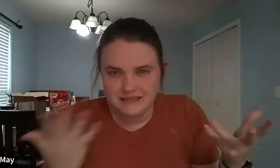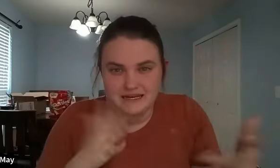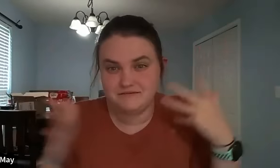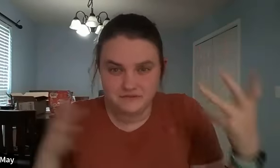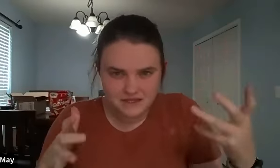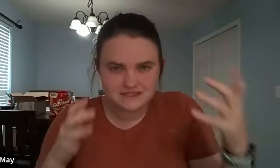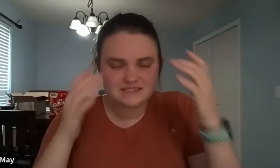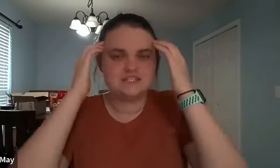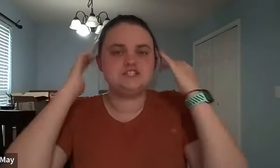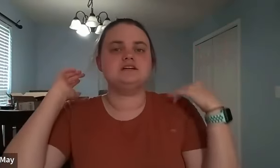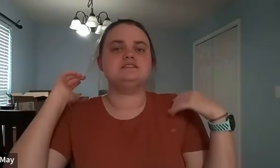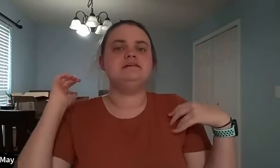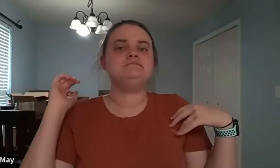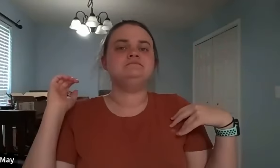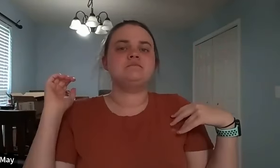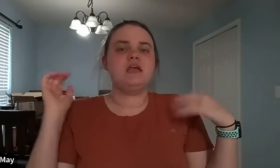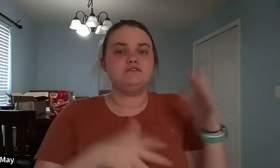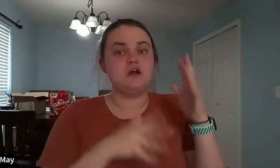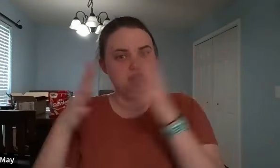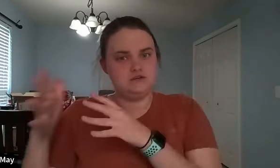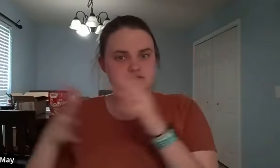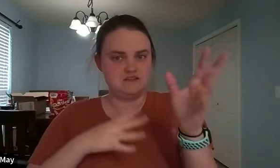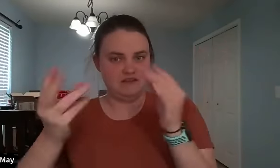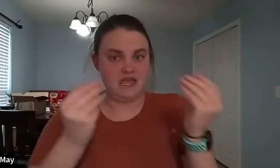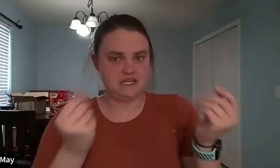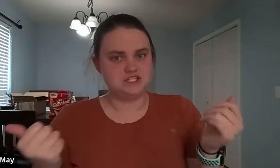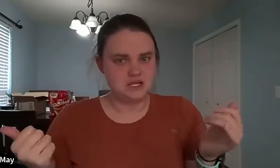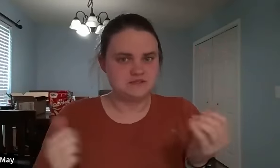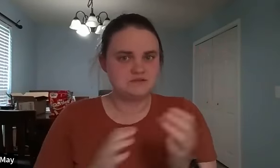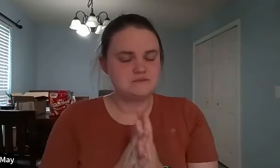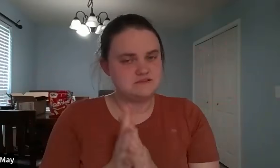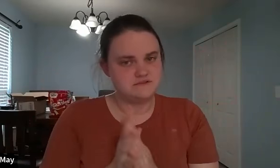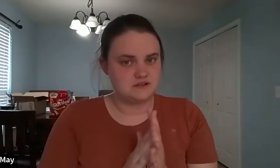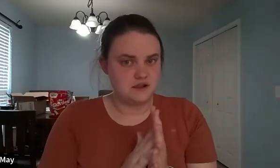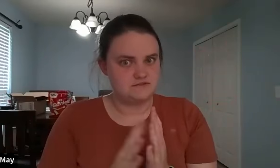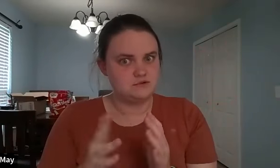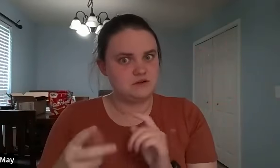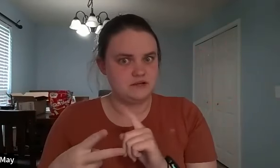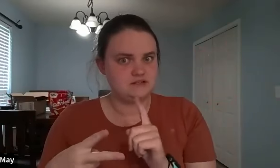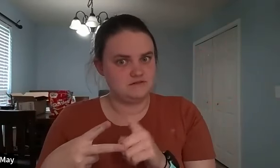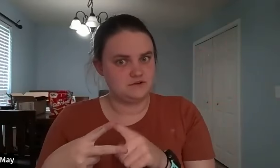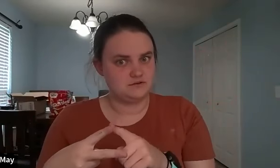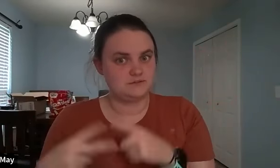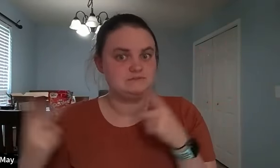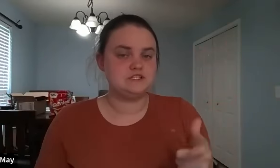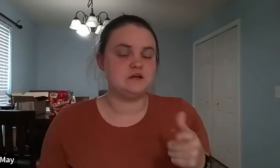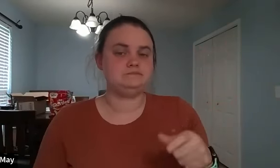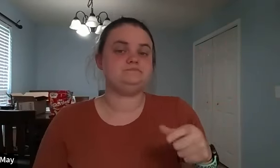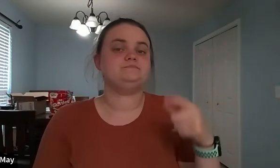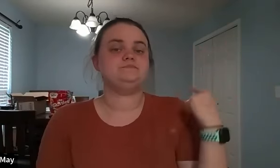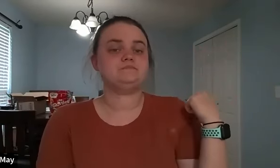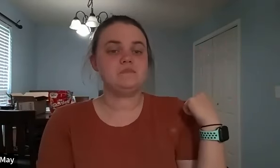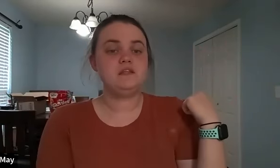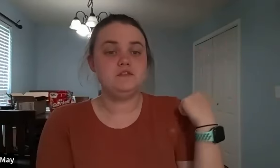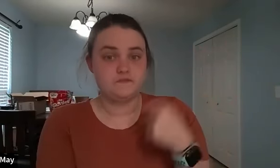an advanced. It's just, if you're not used to like the hand shape, sometimes it feels uncomfortable compared to the first one. So the first